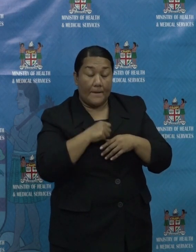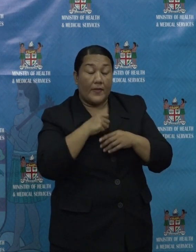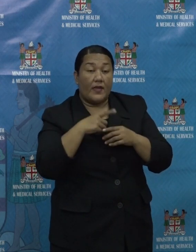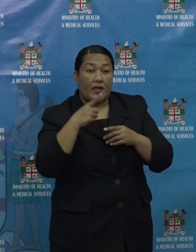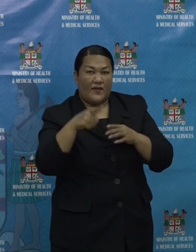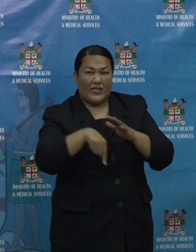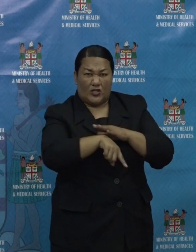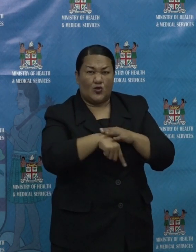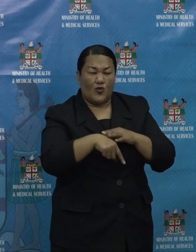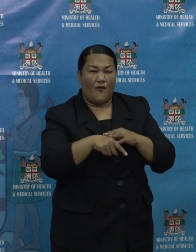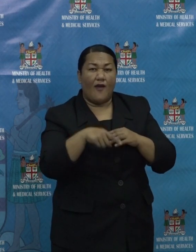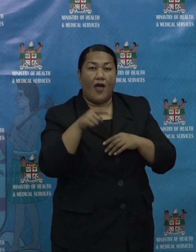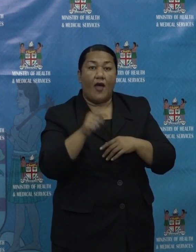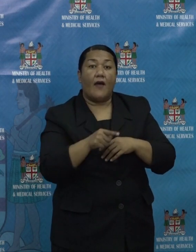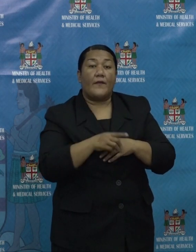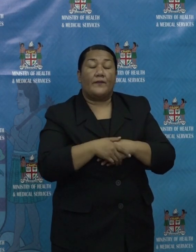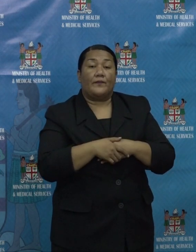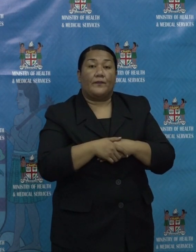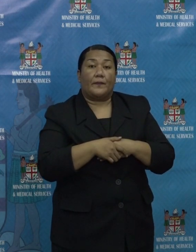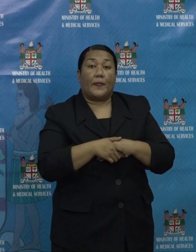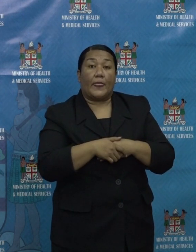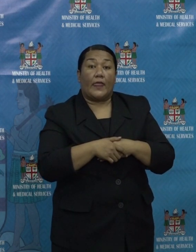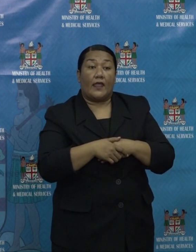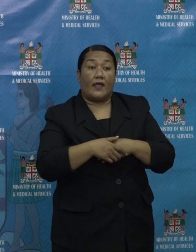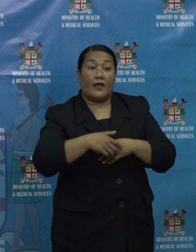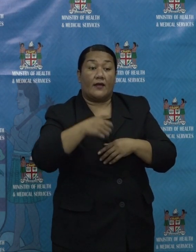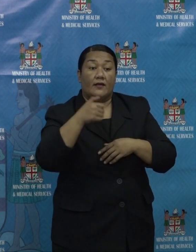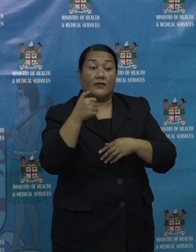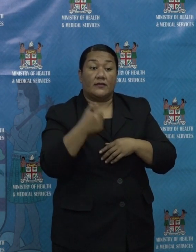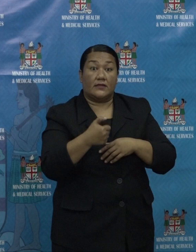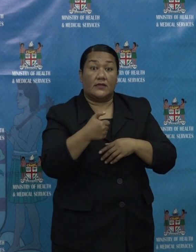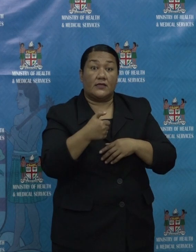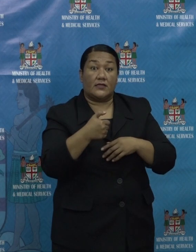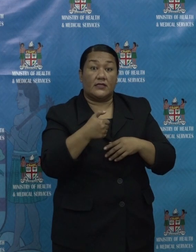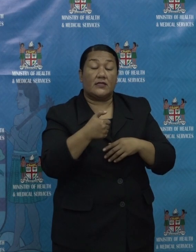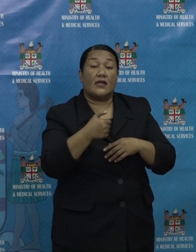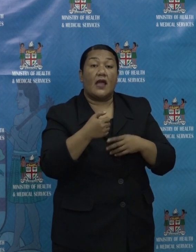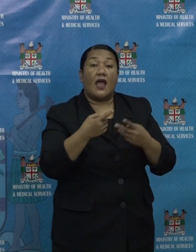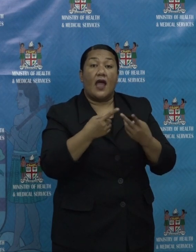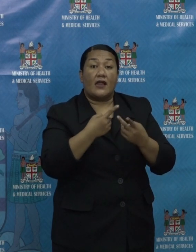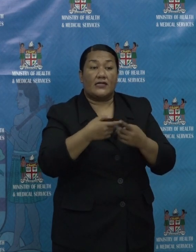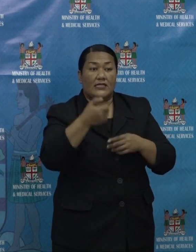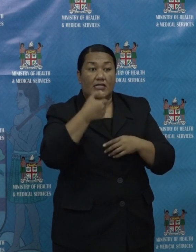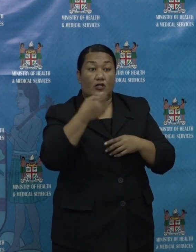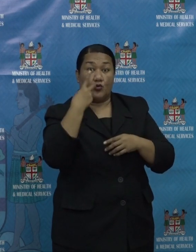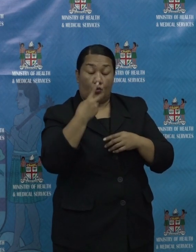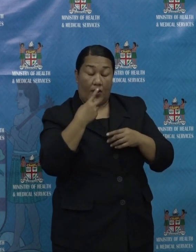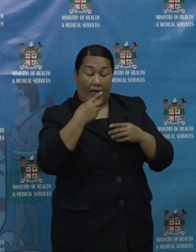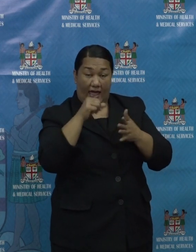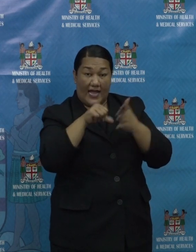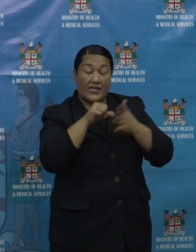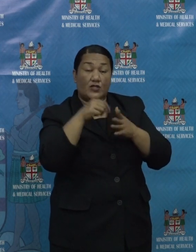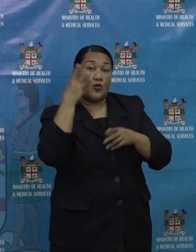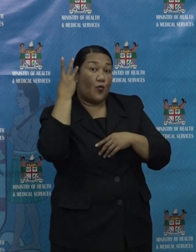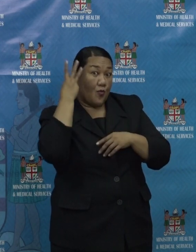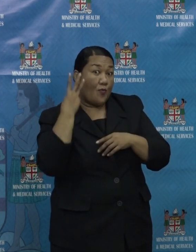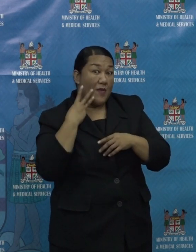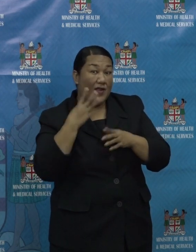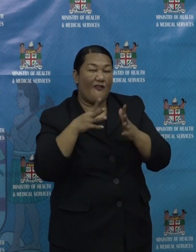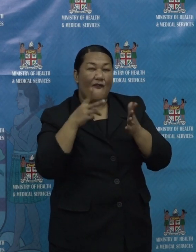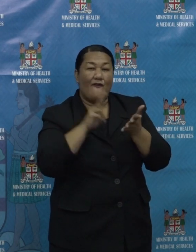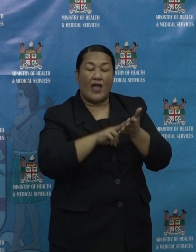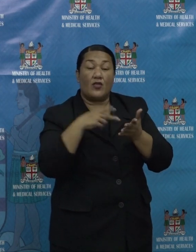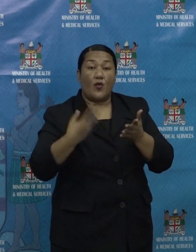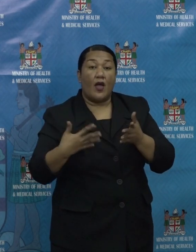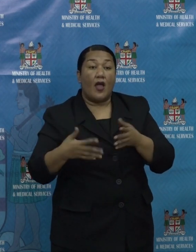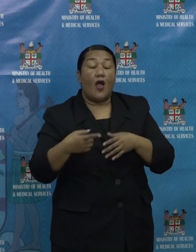vaccinated. The sixth COVID-19 death to report is a 60-year-old woman from Vatuanga who died at home on the 24th of July. She